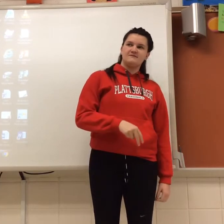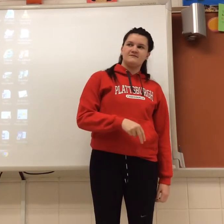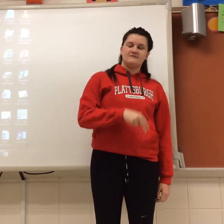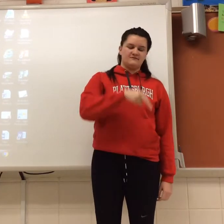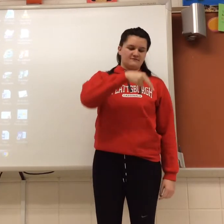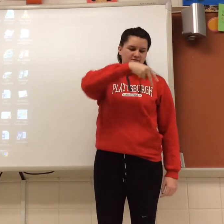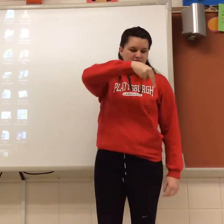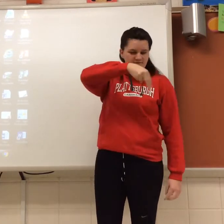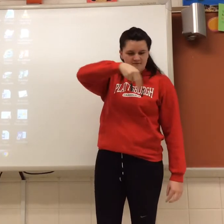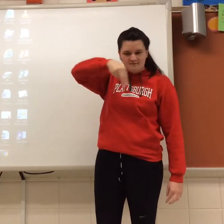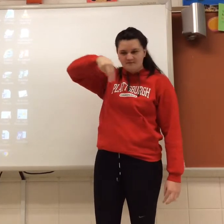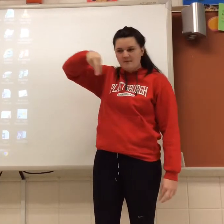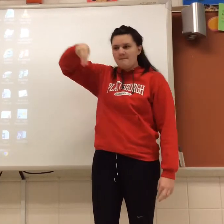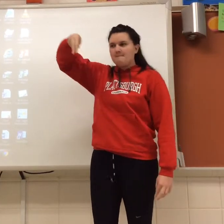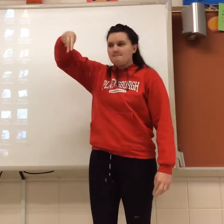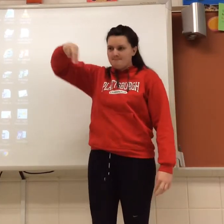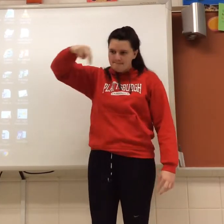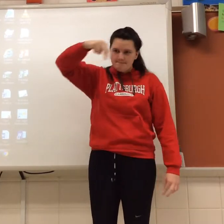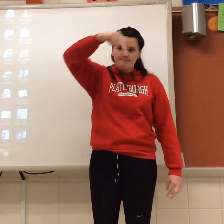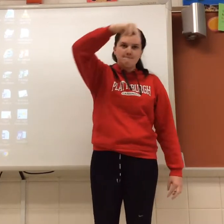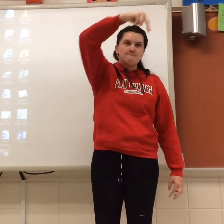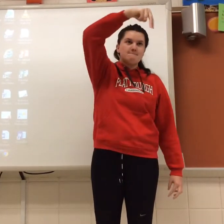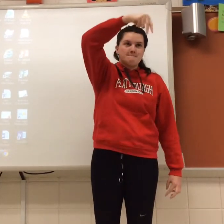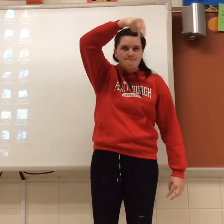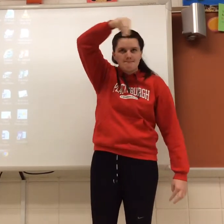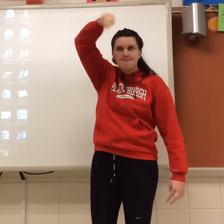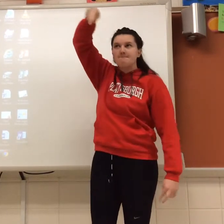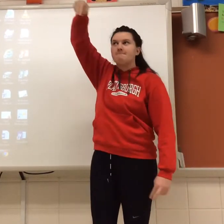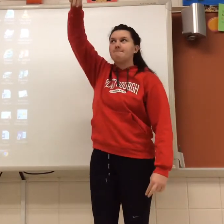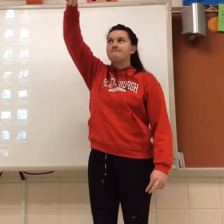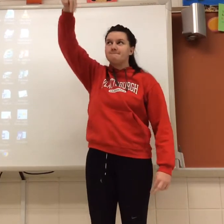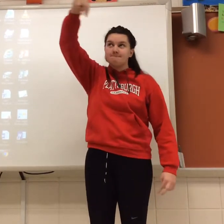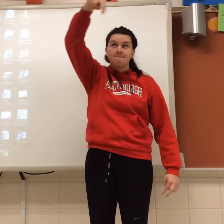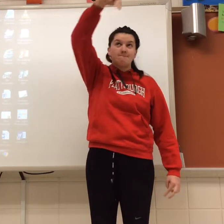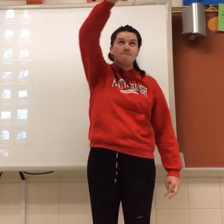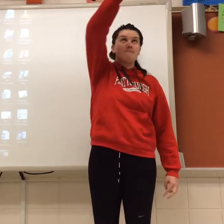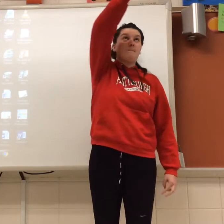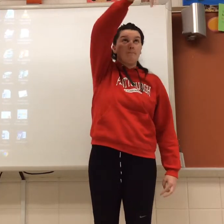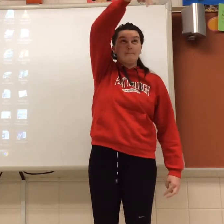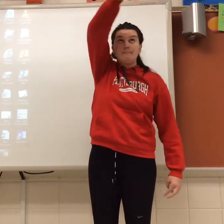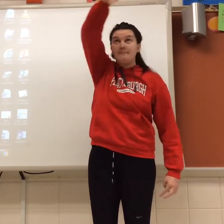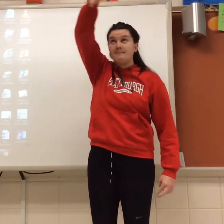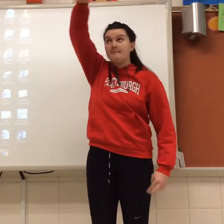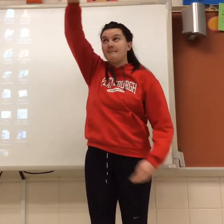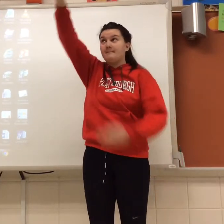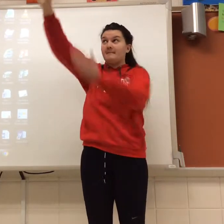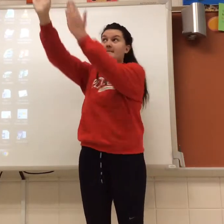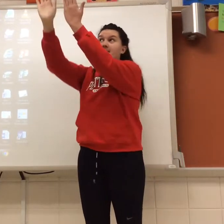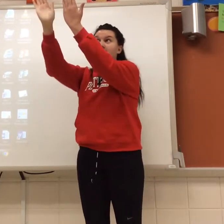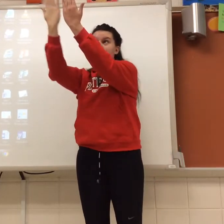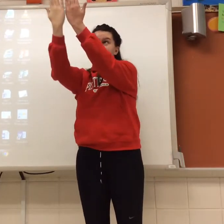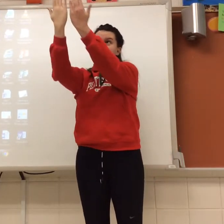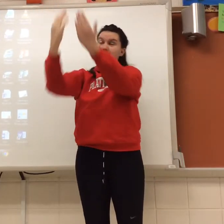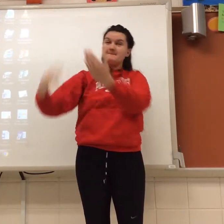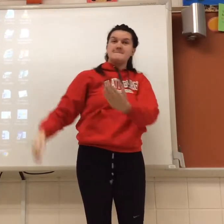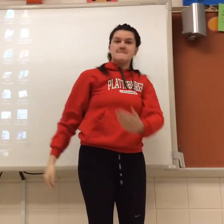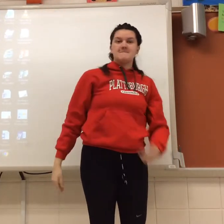She ran all the way up 4 flights of stairs into her family's apartment and straight to her